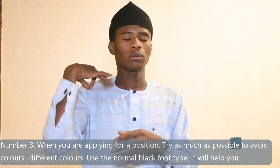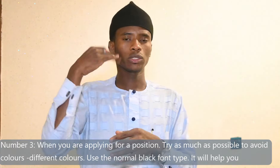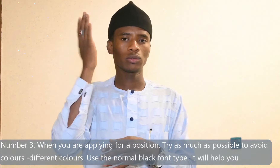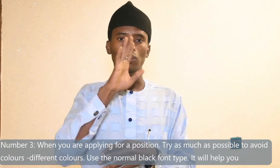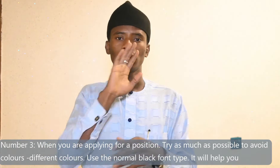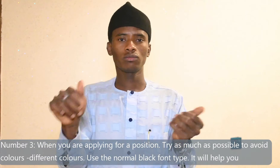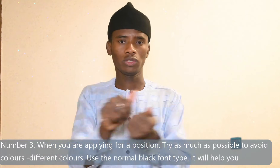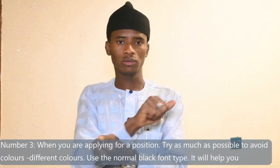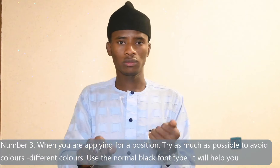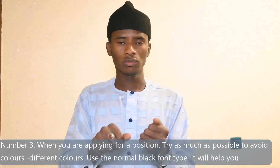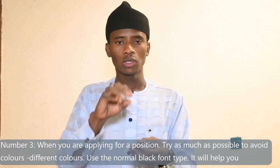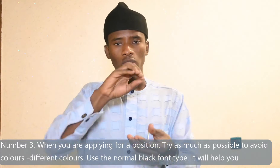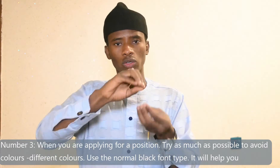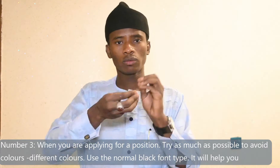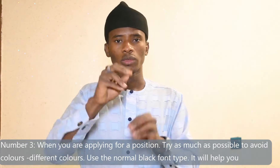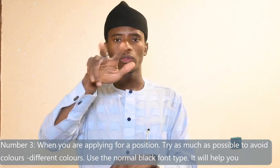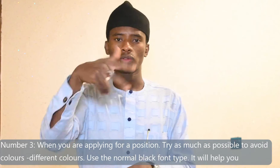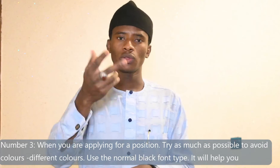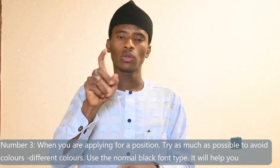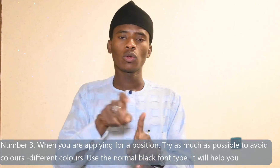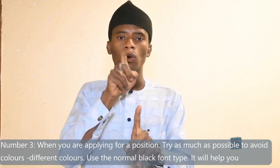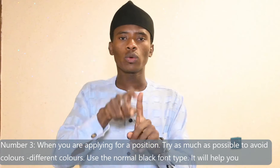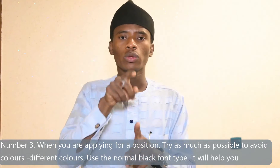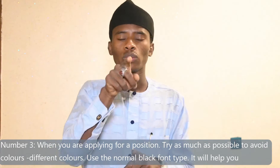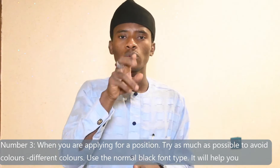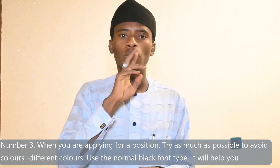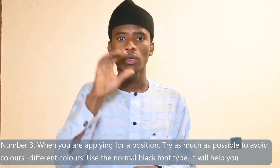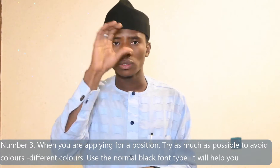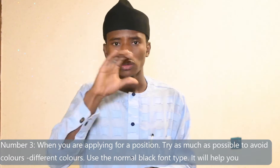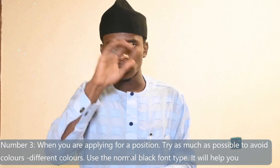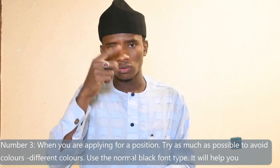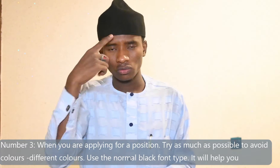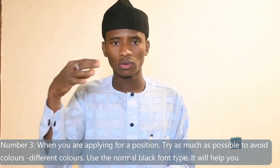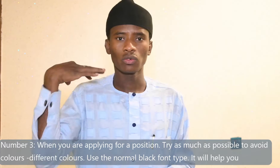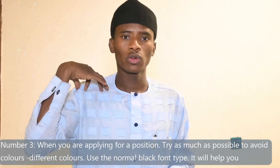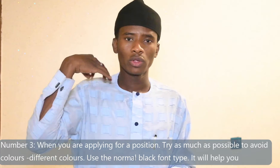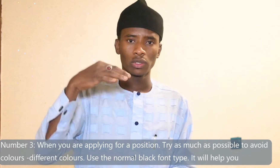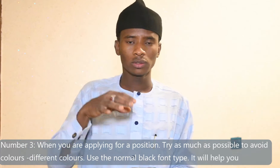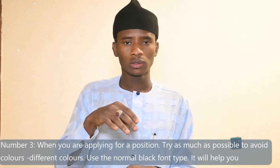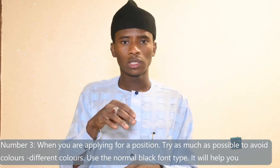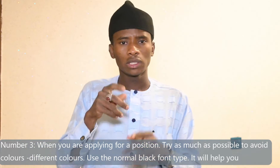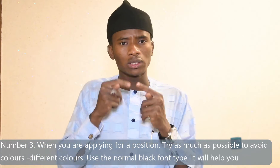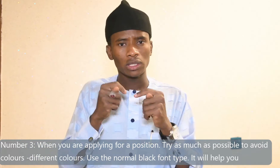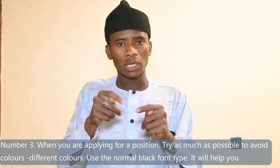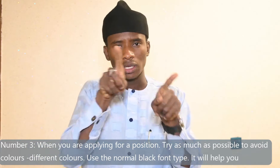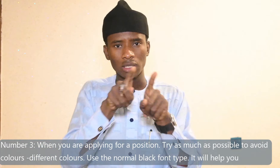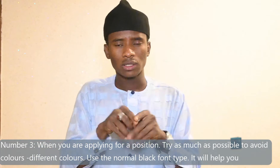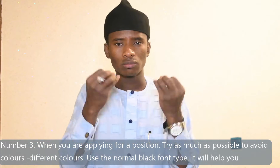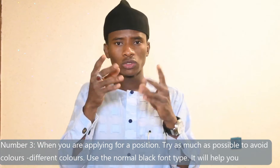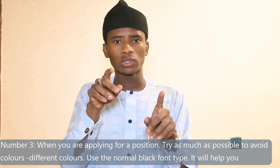Number 3, when you are applying for a position, try as much as possible to avoid colors,